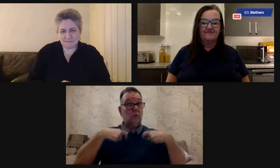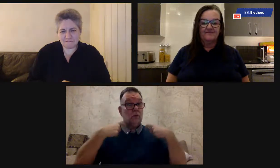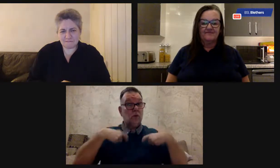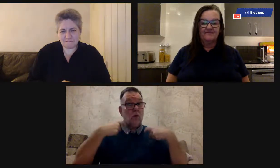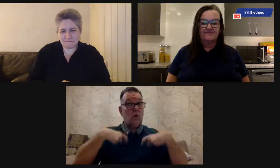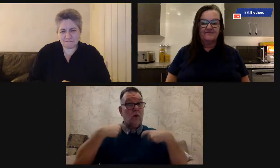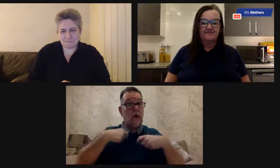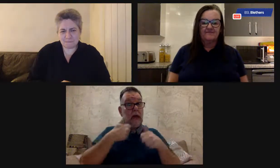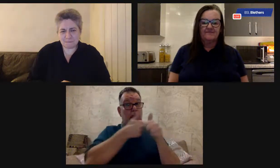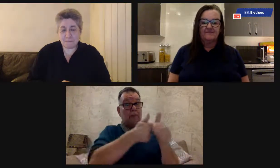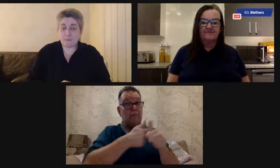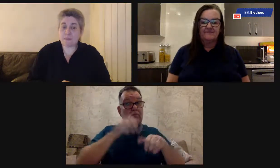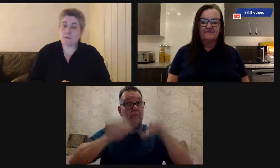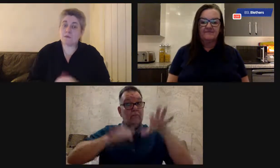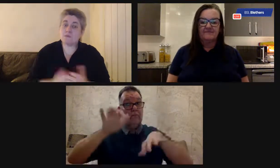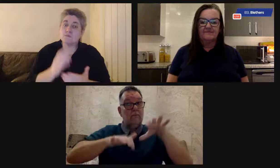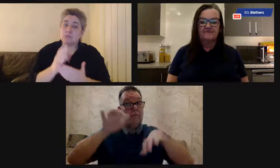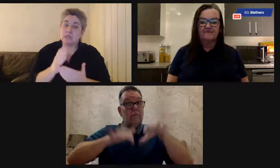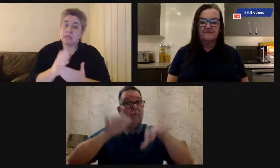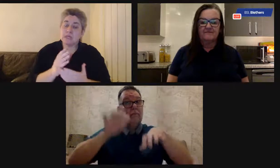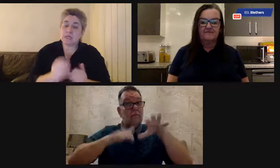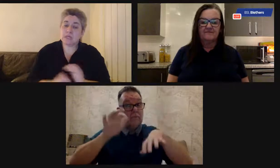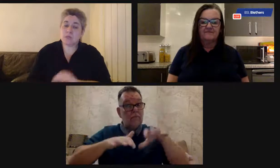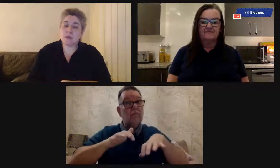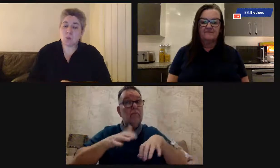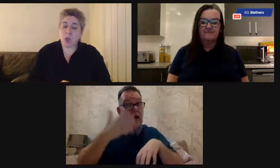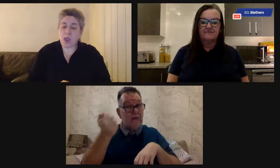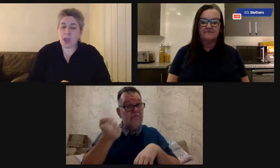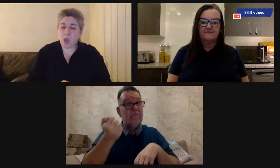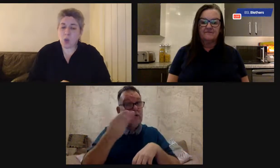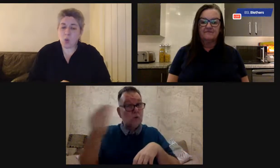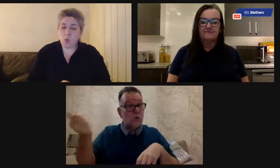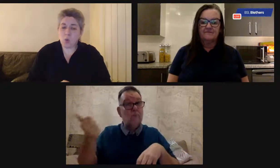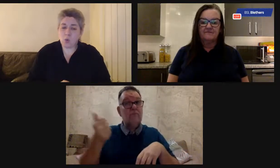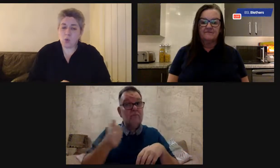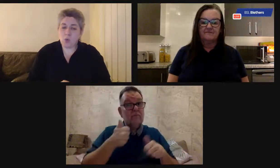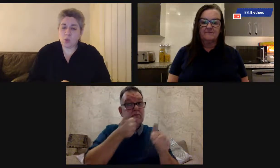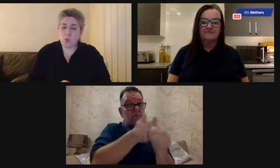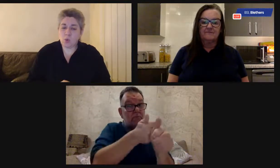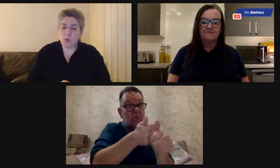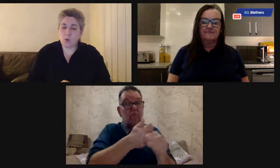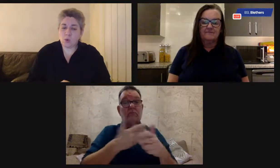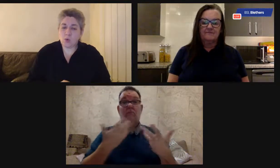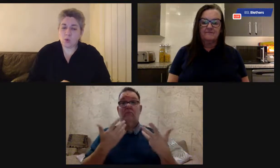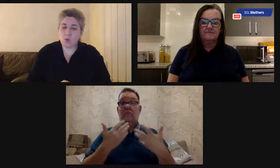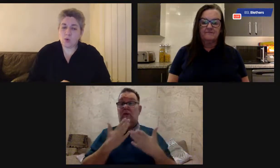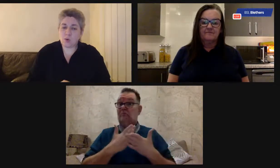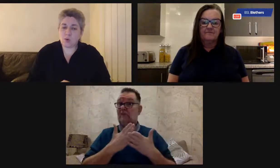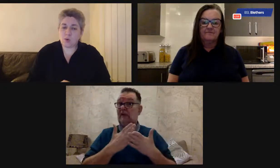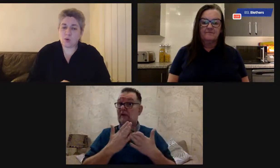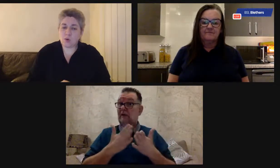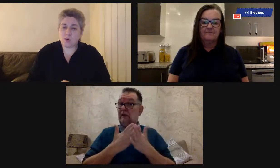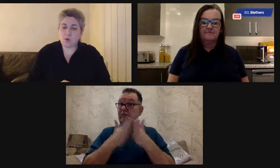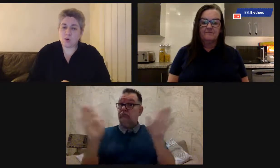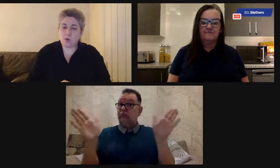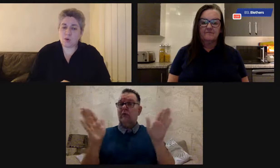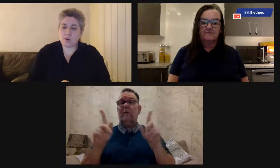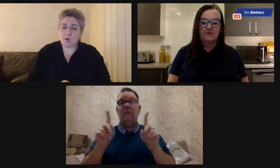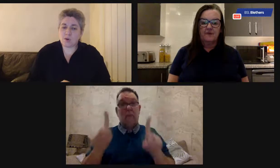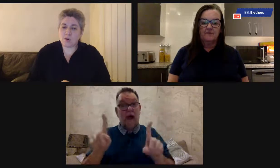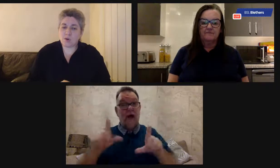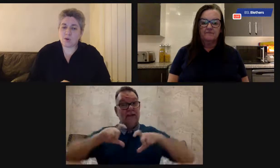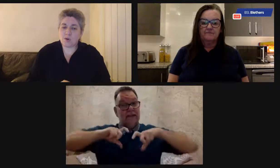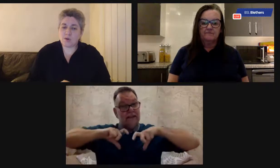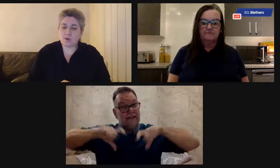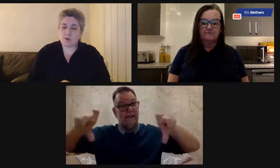it's a third party. Sometimes it's social workers that would type up and let us know, or